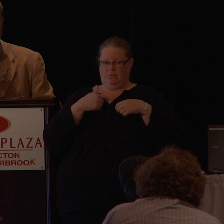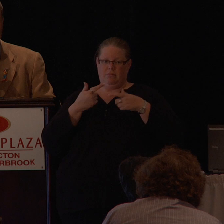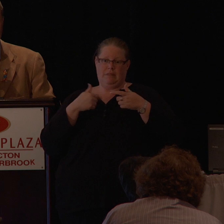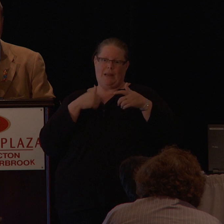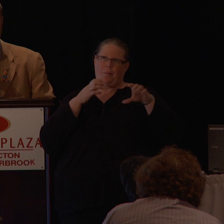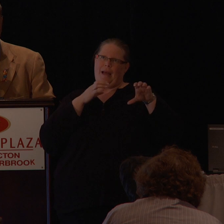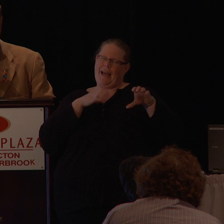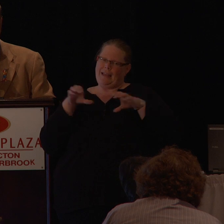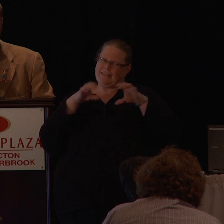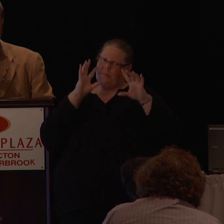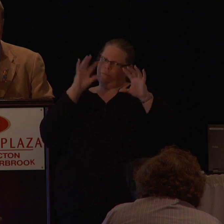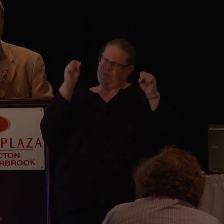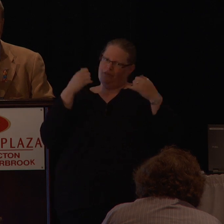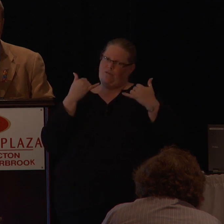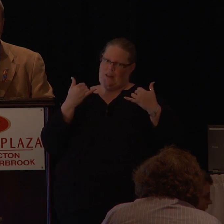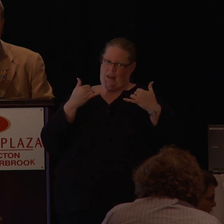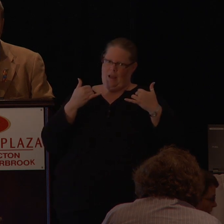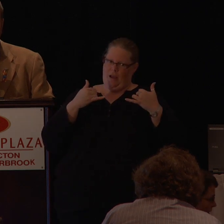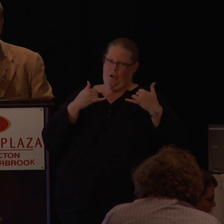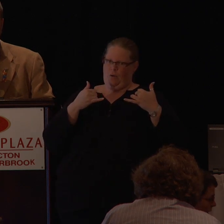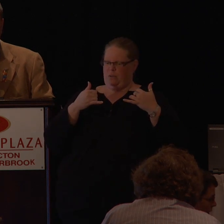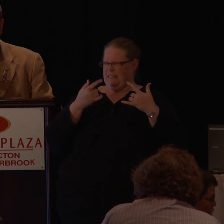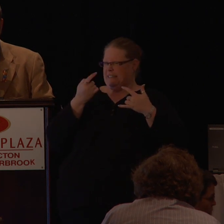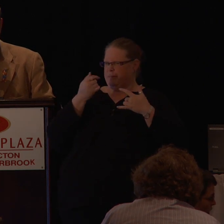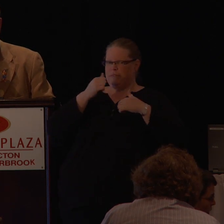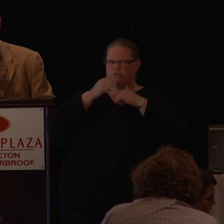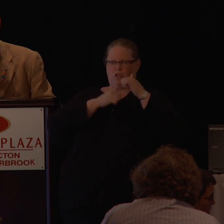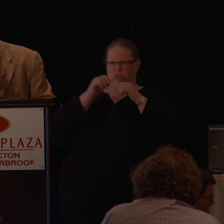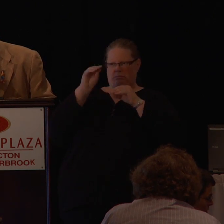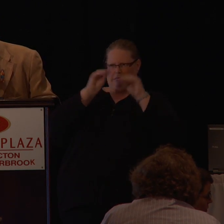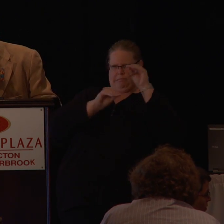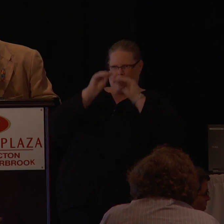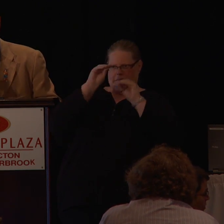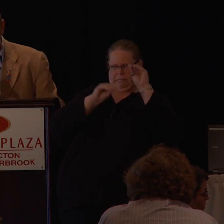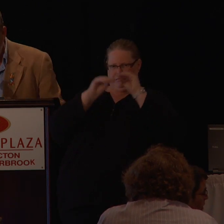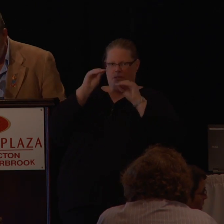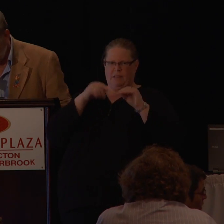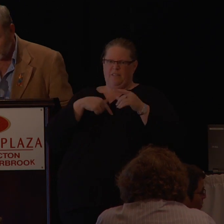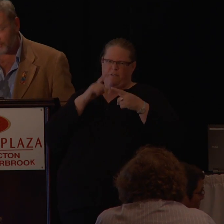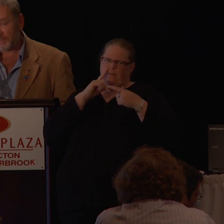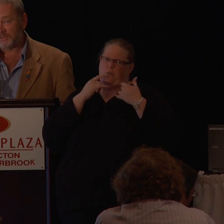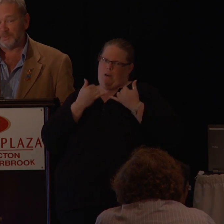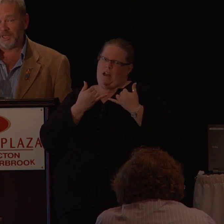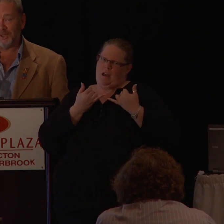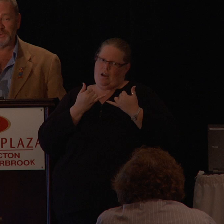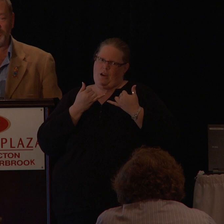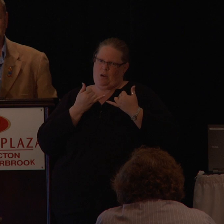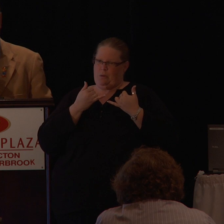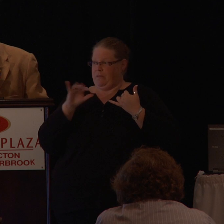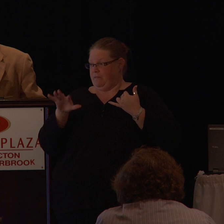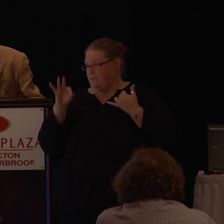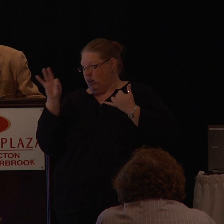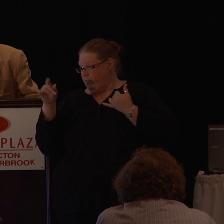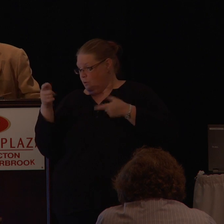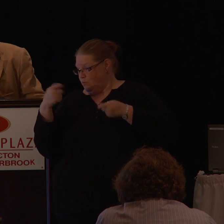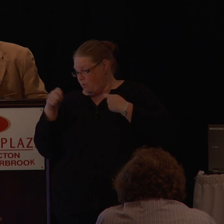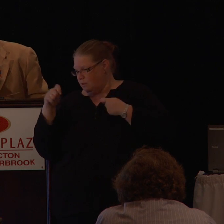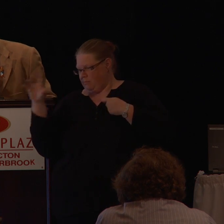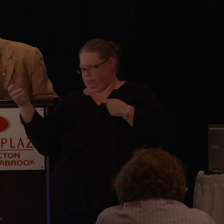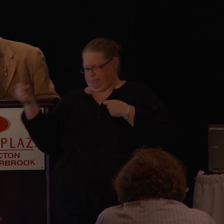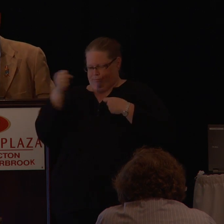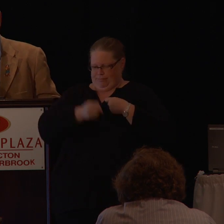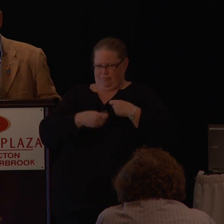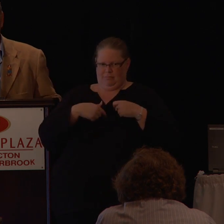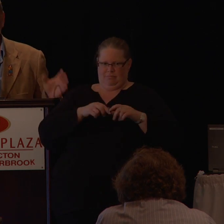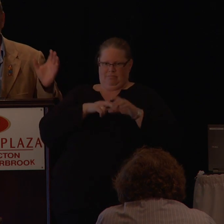acting president as we reorganize, and I'll only be acting temporarily until we can find somebody else willing to become president